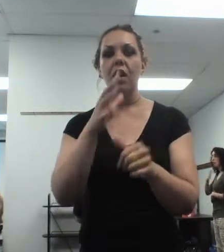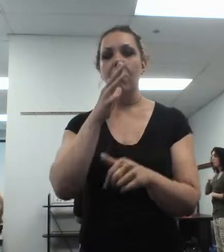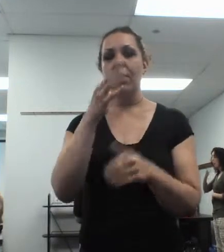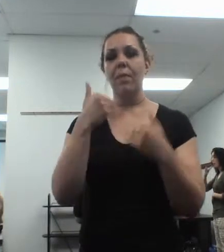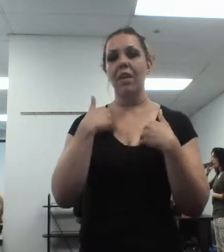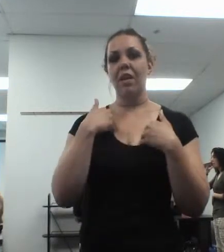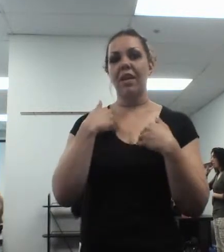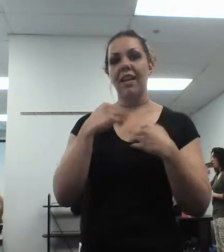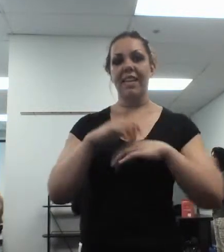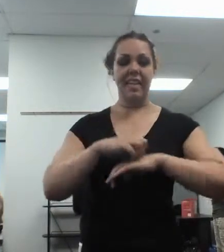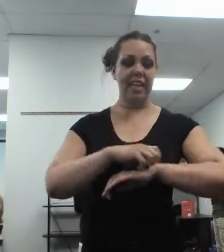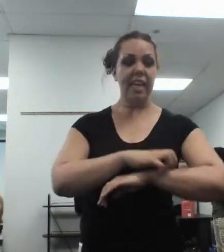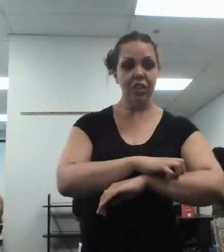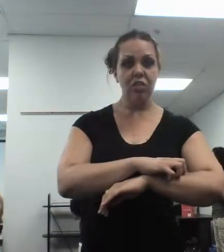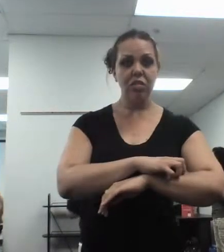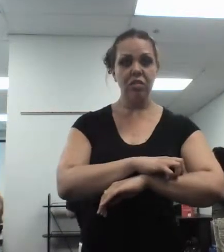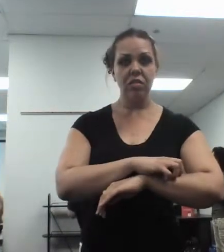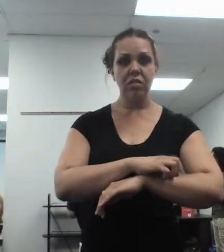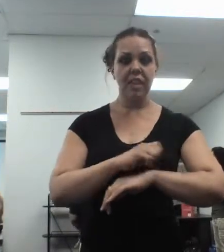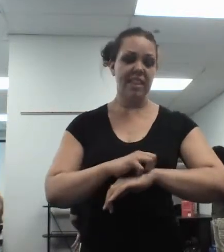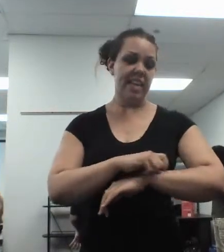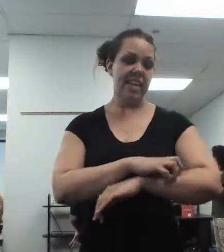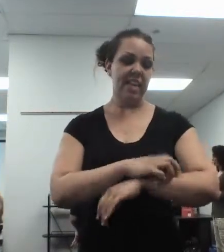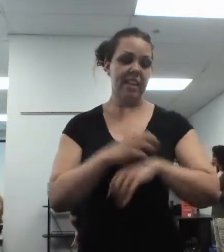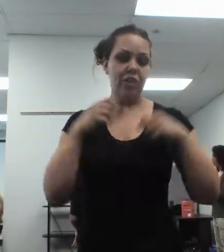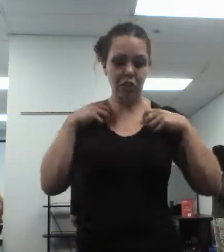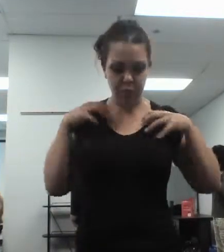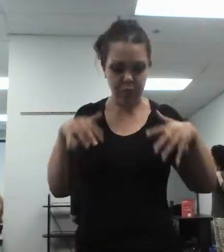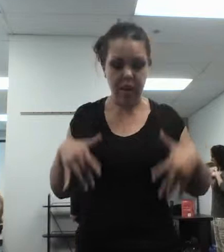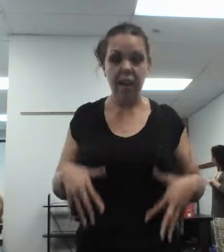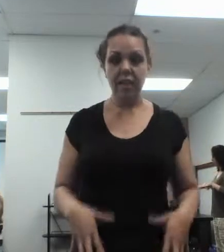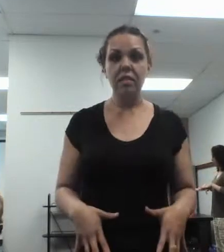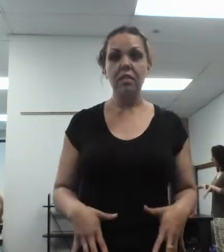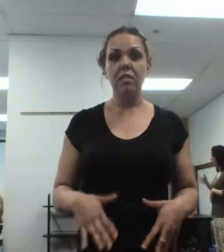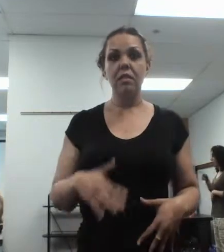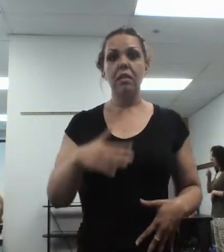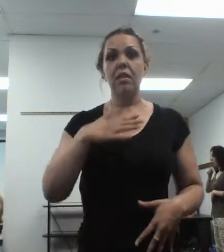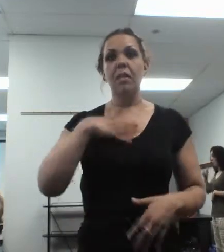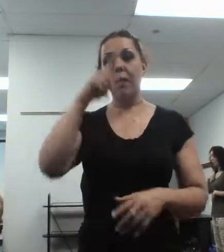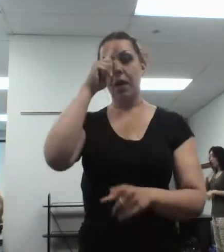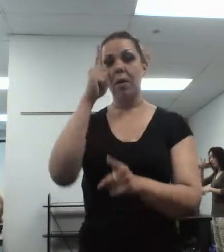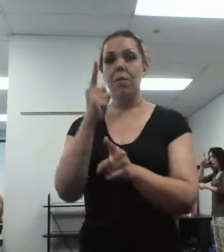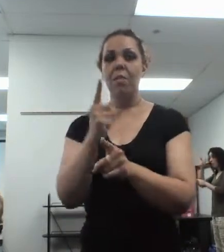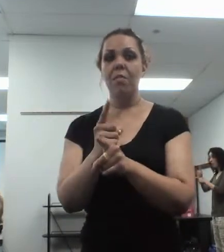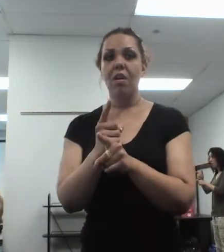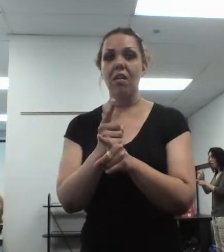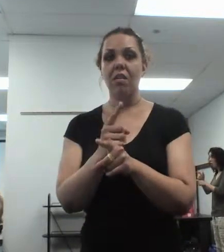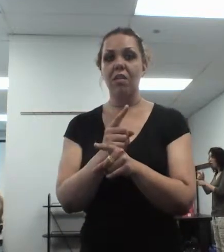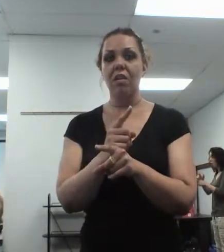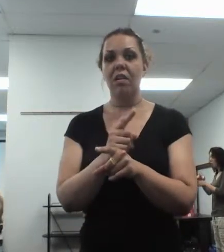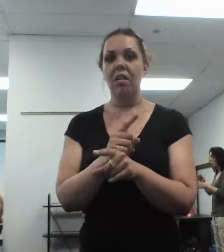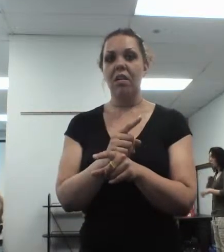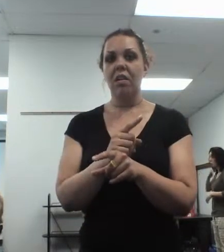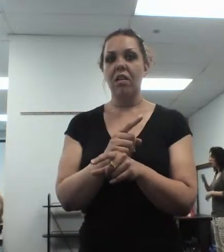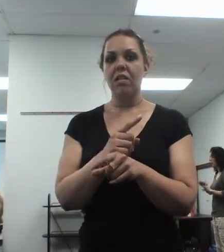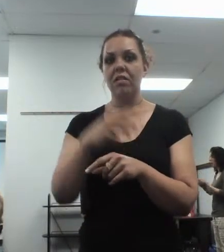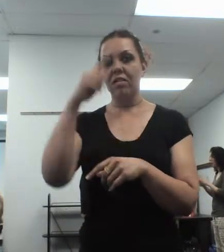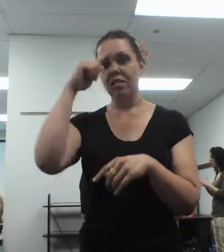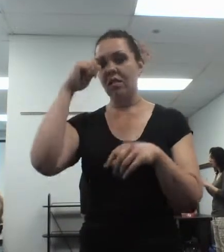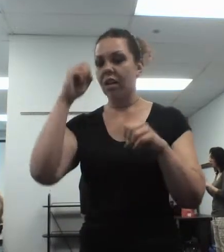spread throughout her whole body. Actually, my brother had a nervous breakdown during the process because it was so. You hear me? You hear I'm